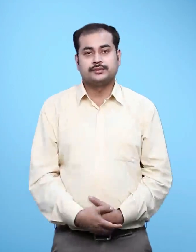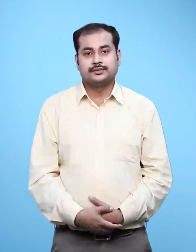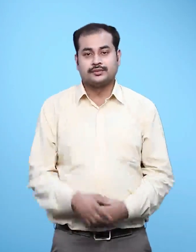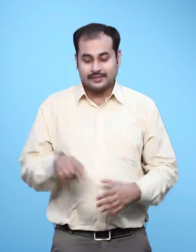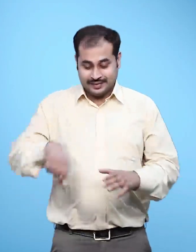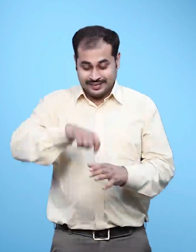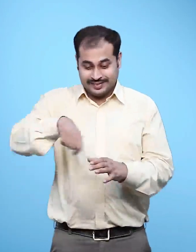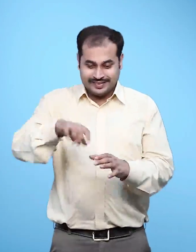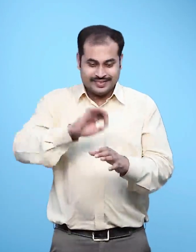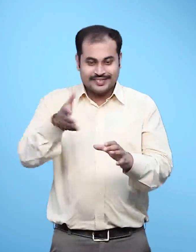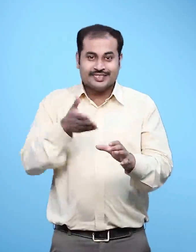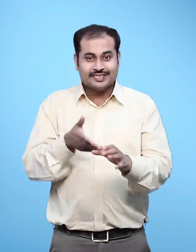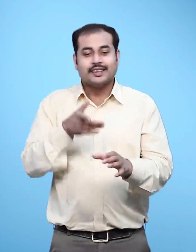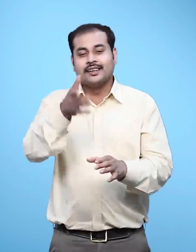Enjoy your lemon drink!